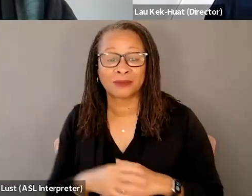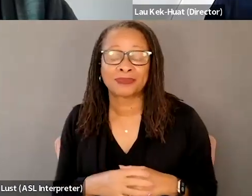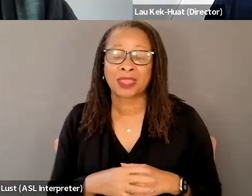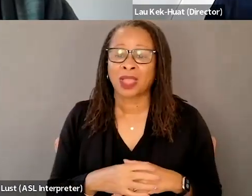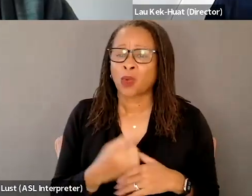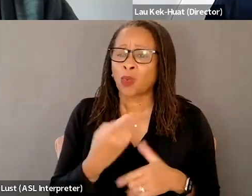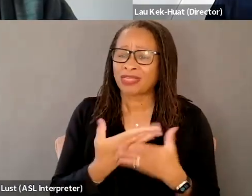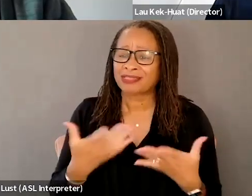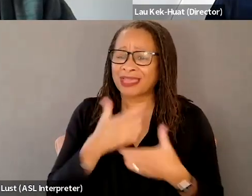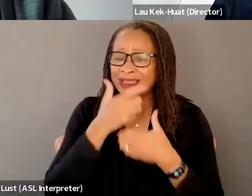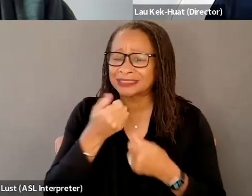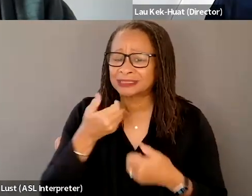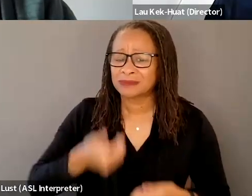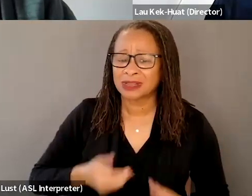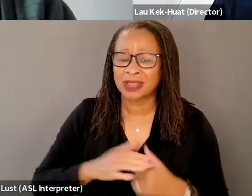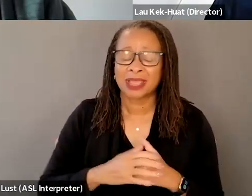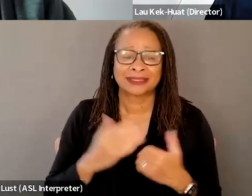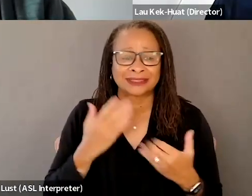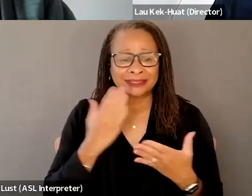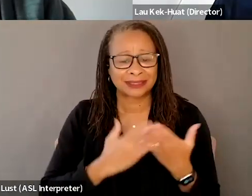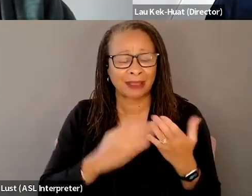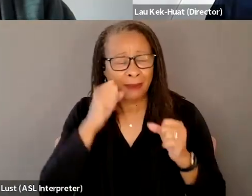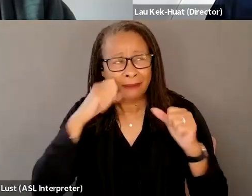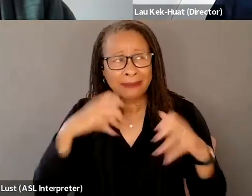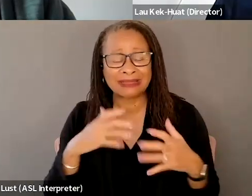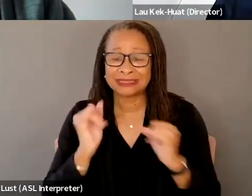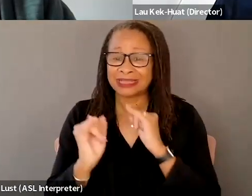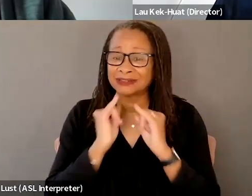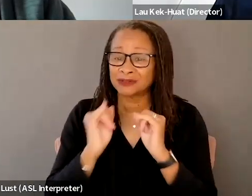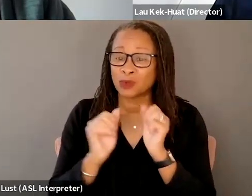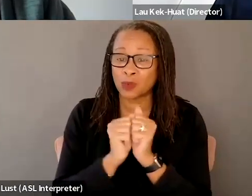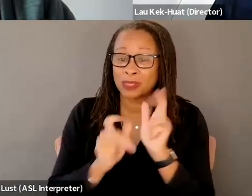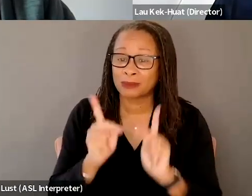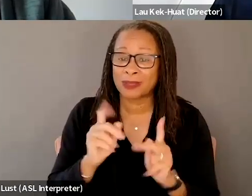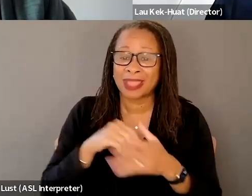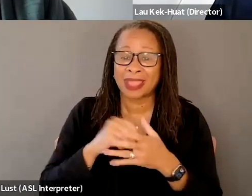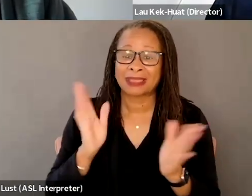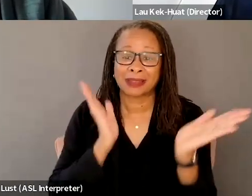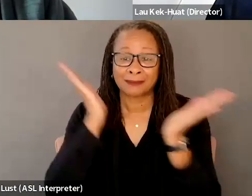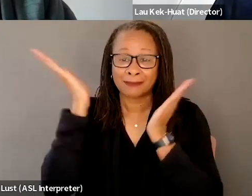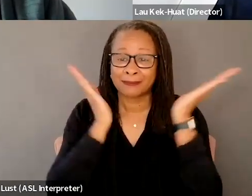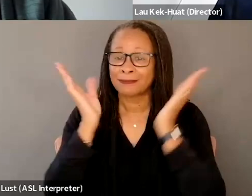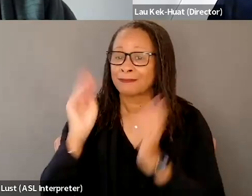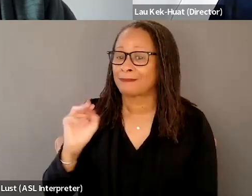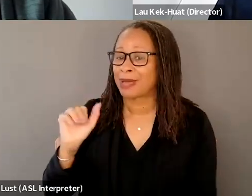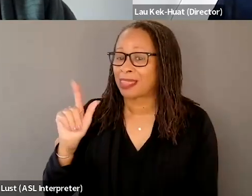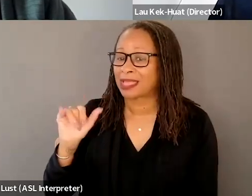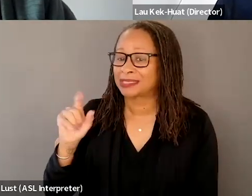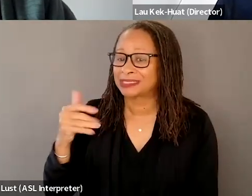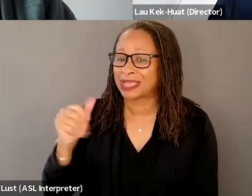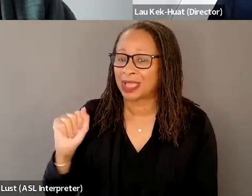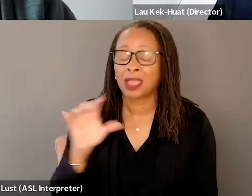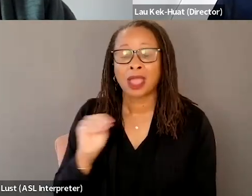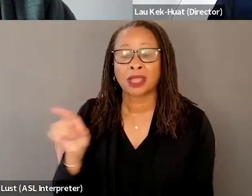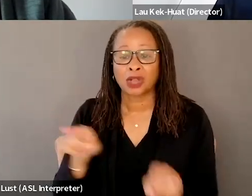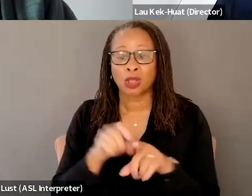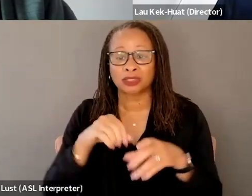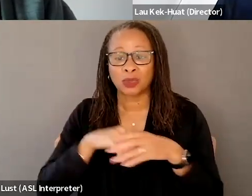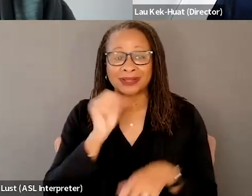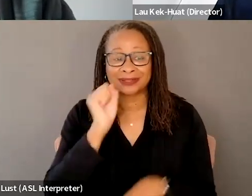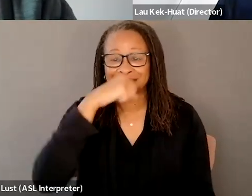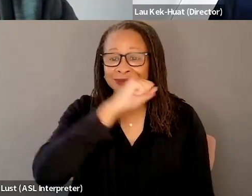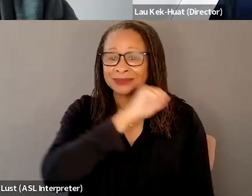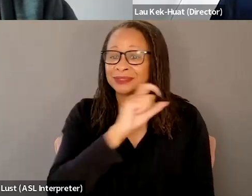interested me is there were some extraordinary interviews with people in Malaysia, as well as in